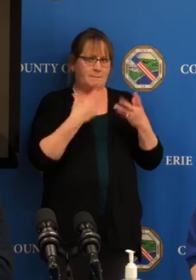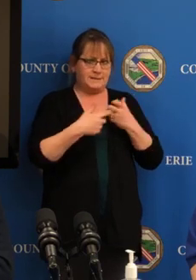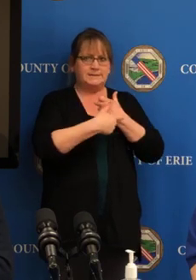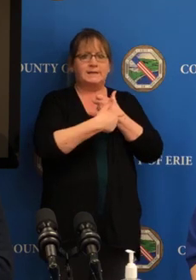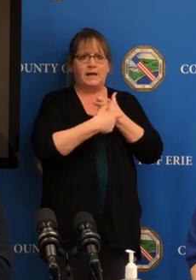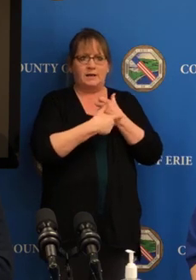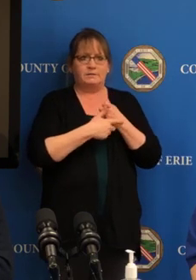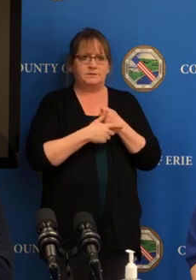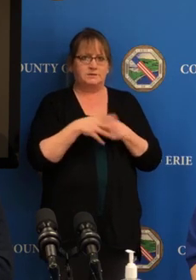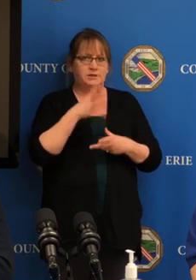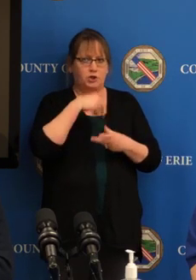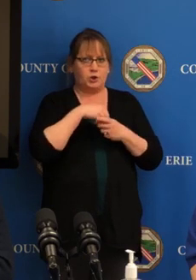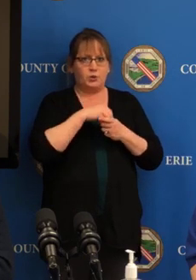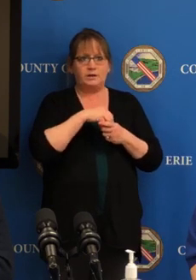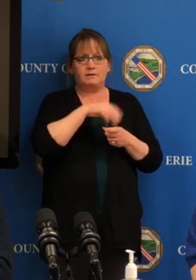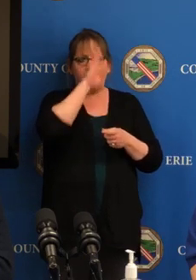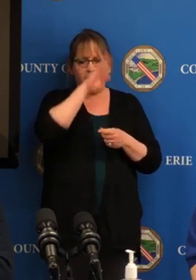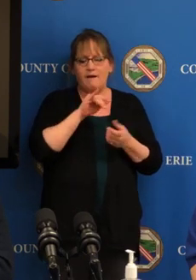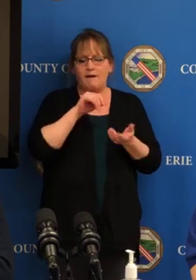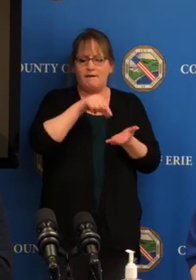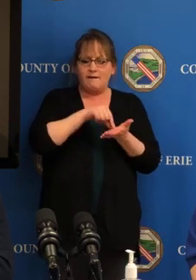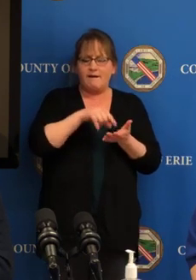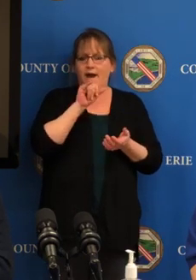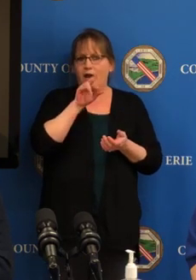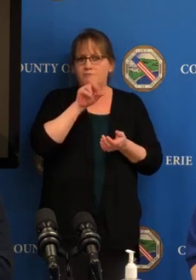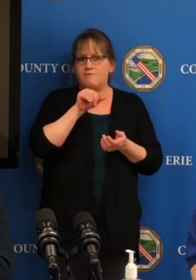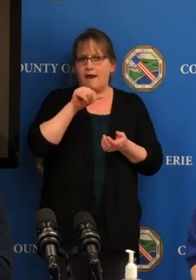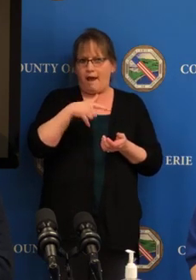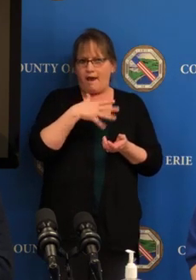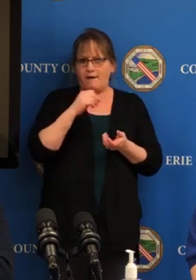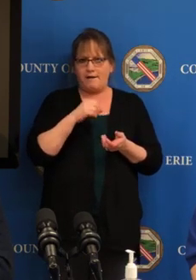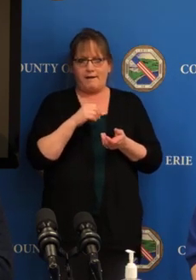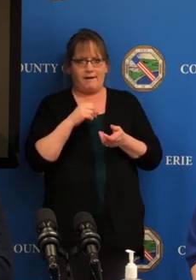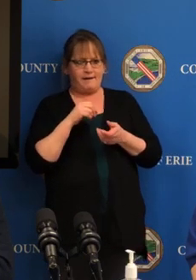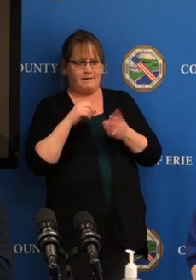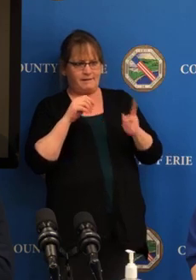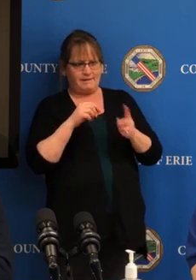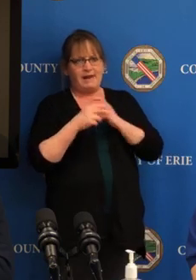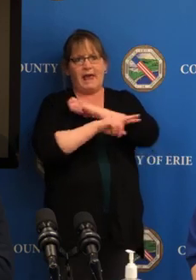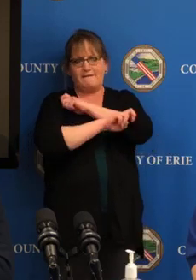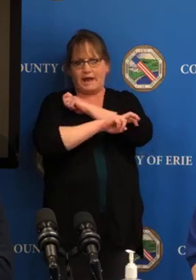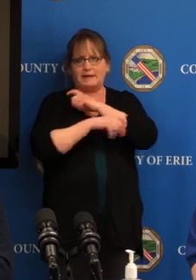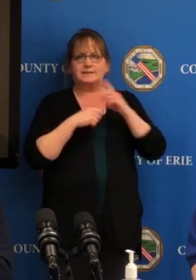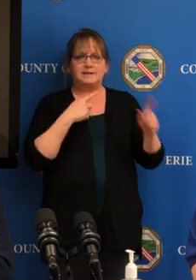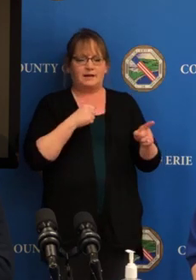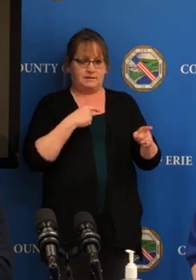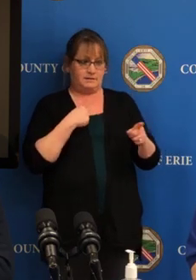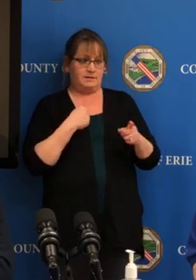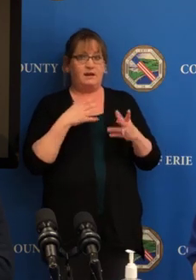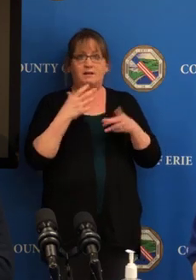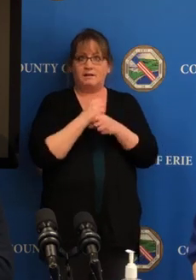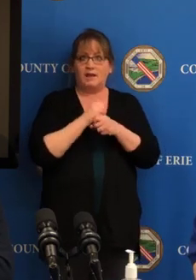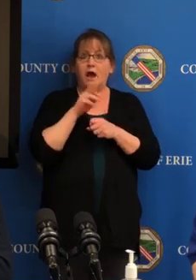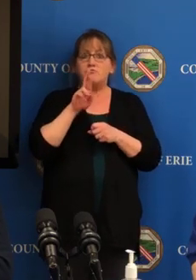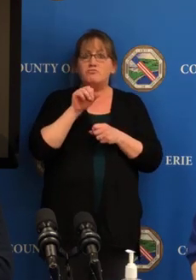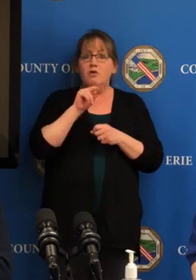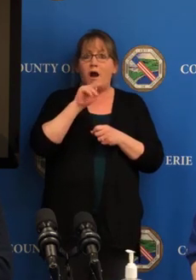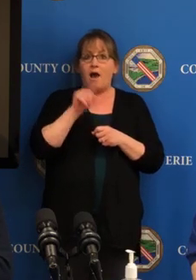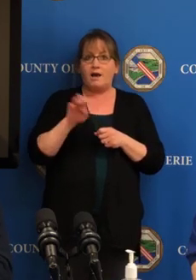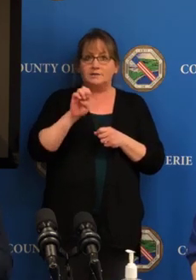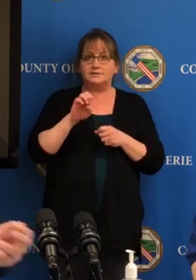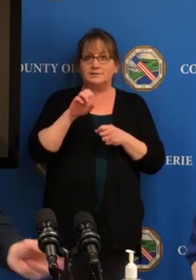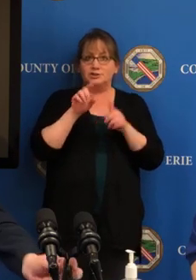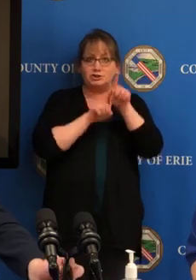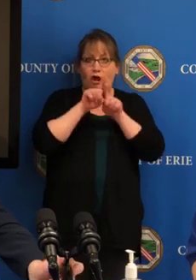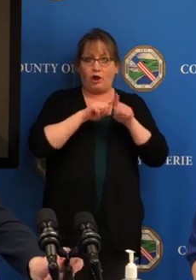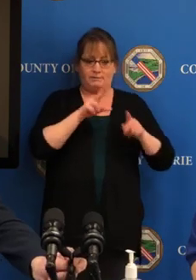Iraq-Afghanistan conflict. He's a medic and a Bronze Star recipient, if I remember correctly. Yes, So thank thank you, you. David, for your service. And actually, while you're talking about